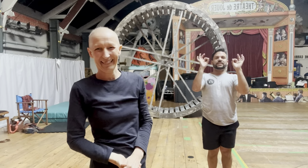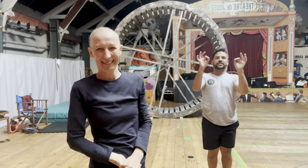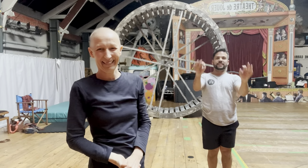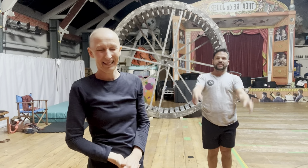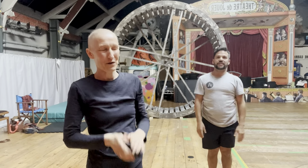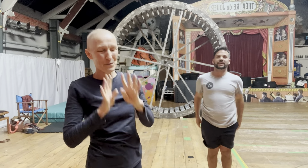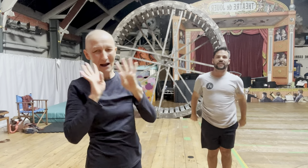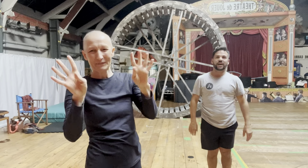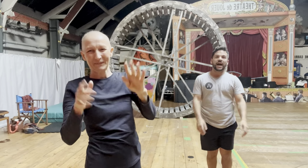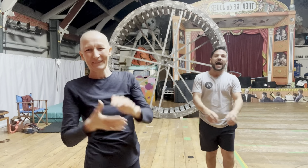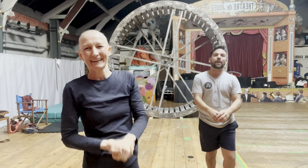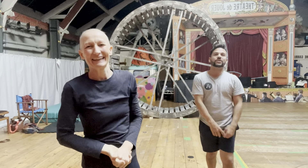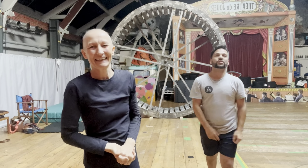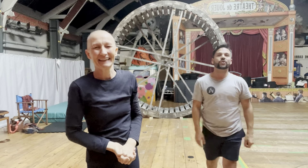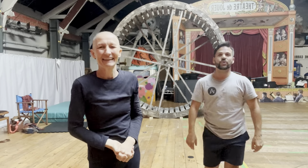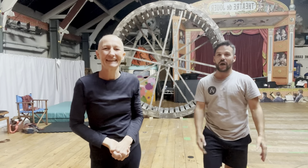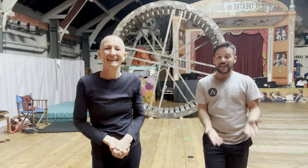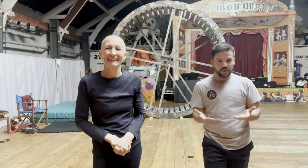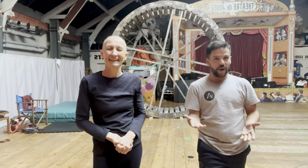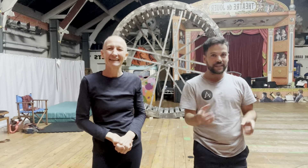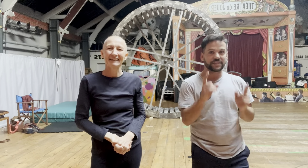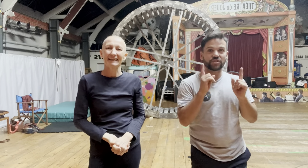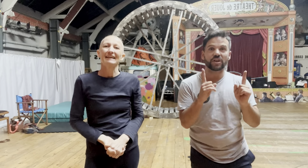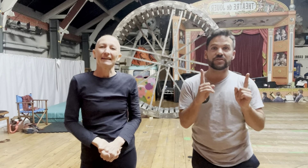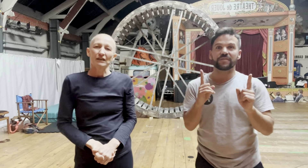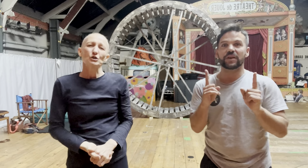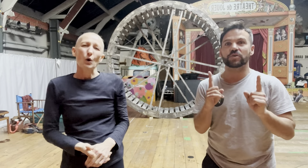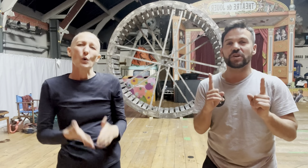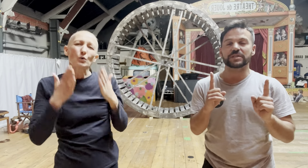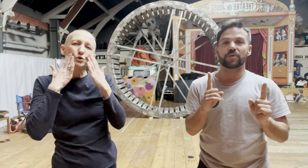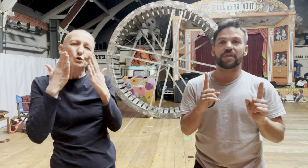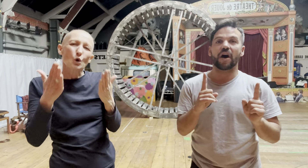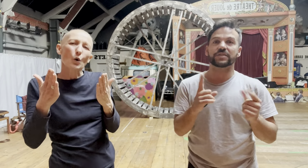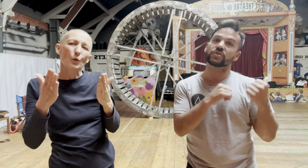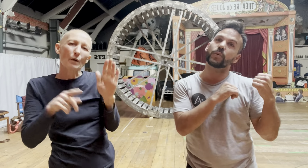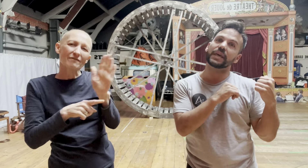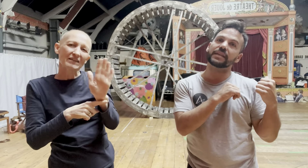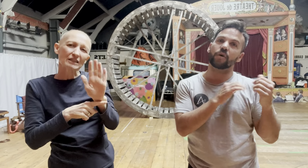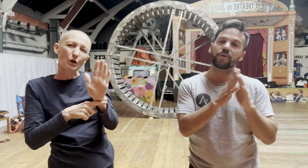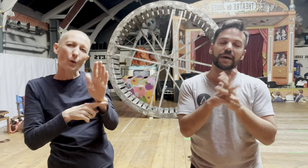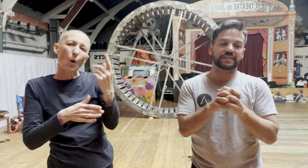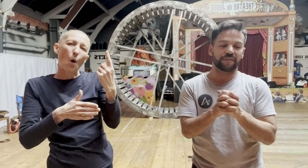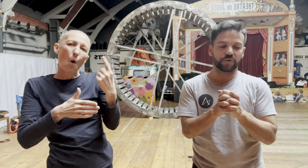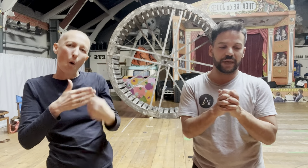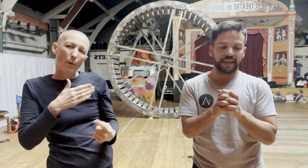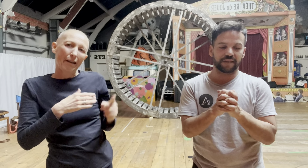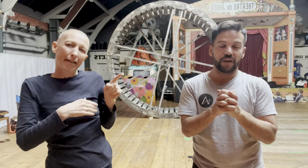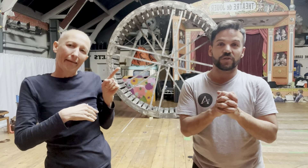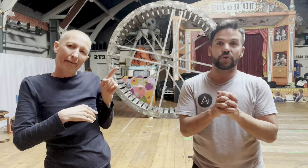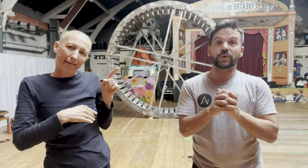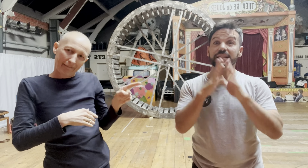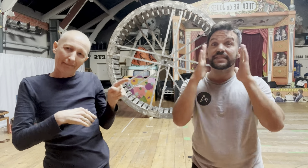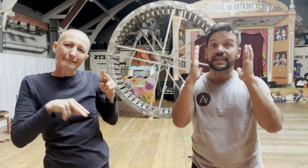Gorgeous. I will show you, as always, just the video just with us doing it or with myself doing it so you can see it